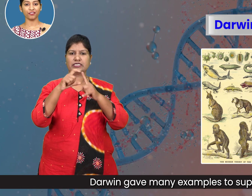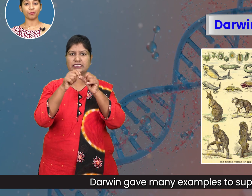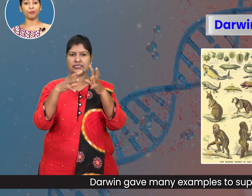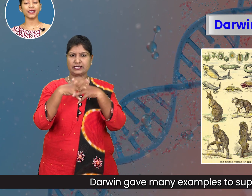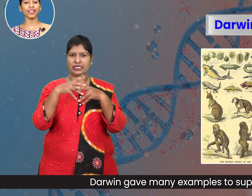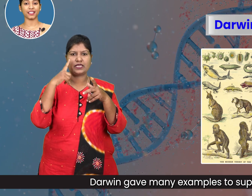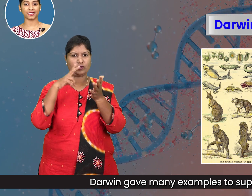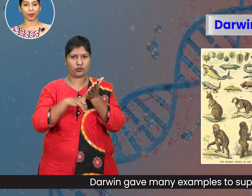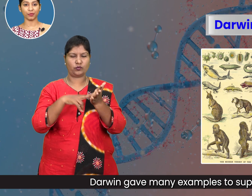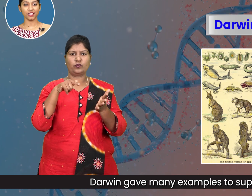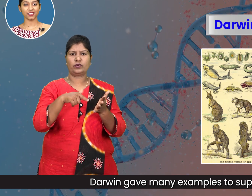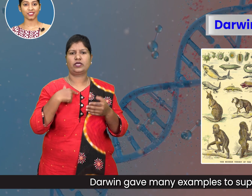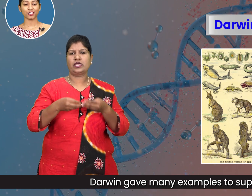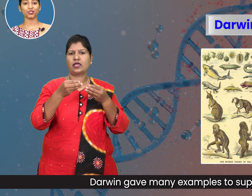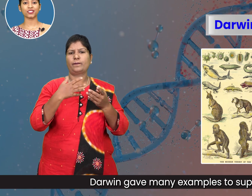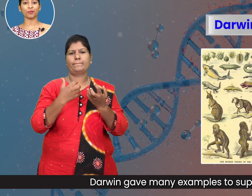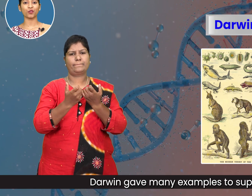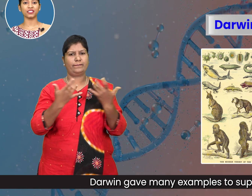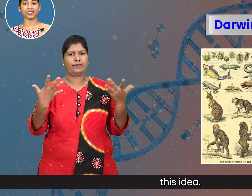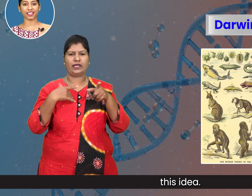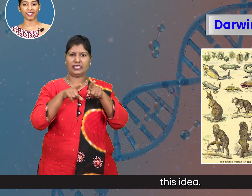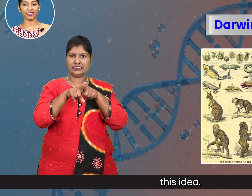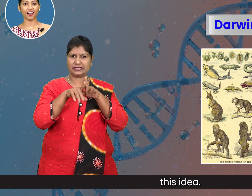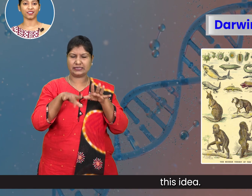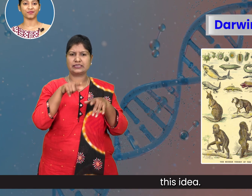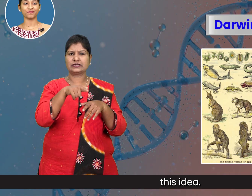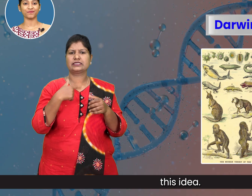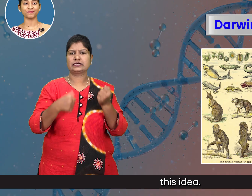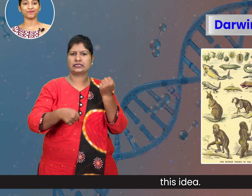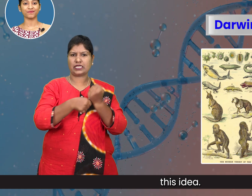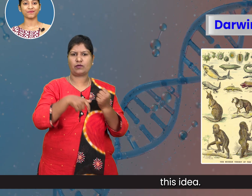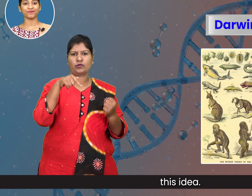Darwin gave many examples to support this idea.